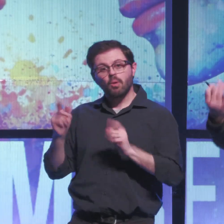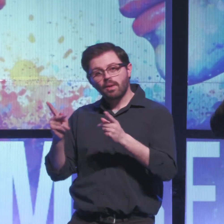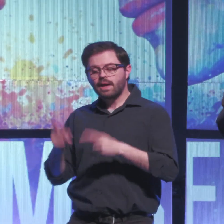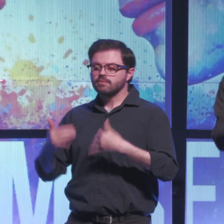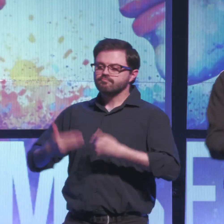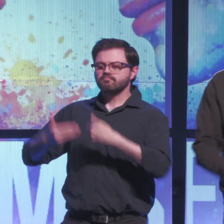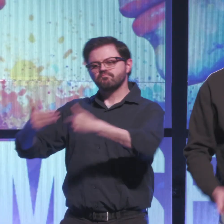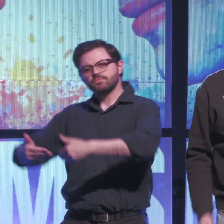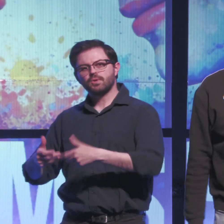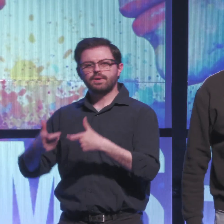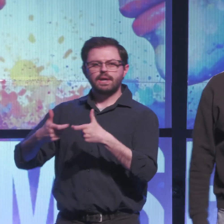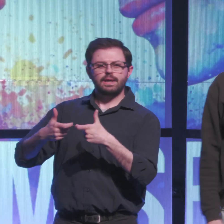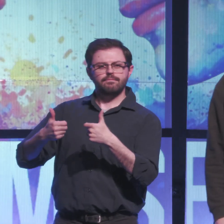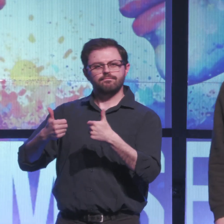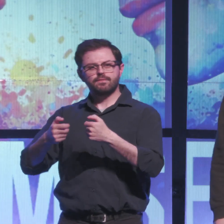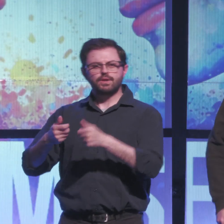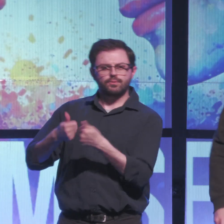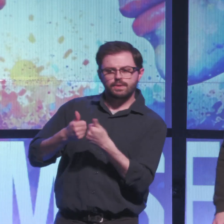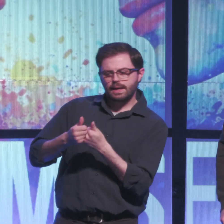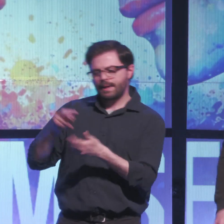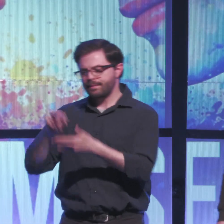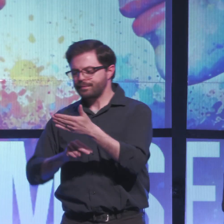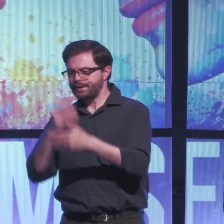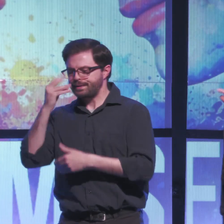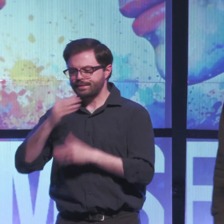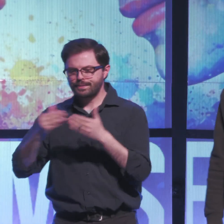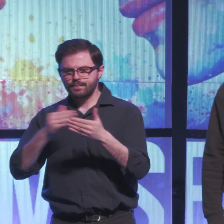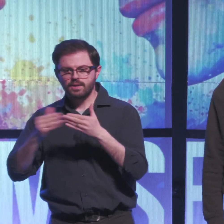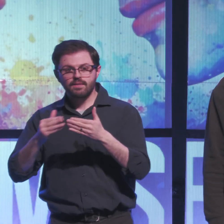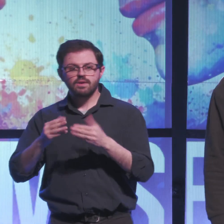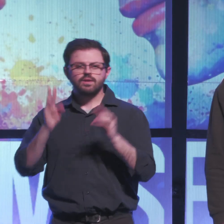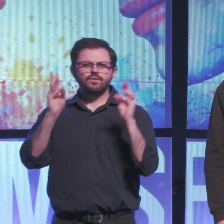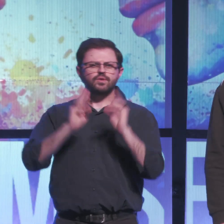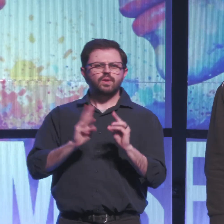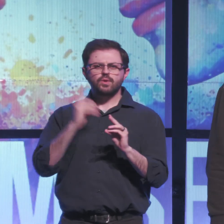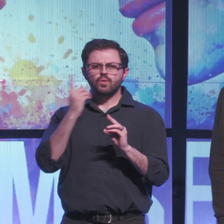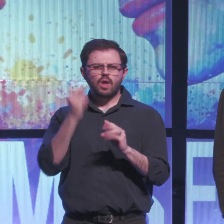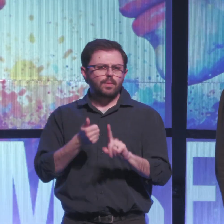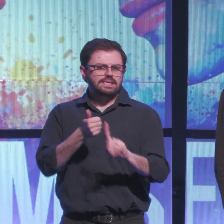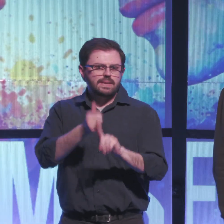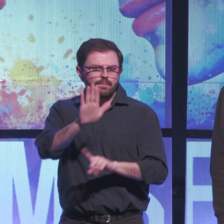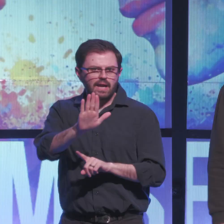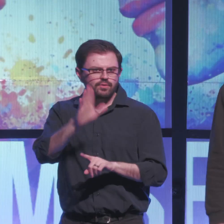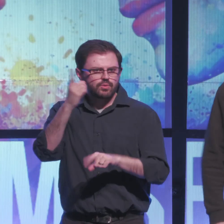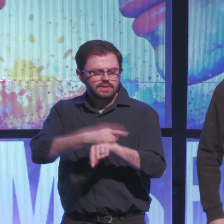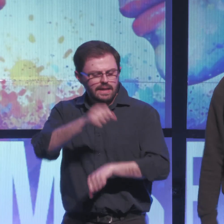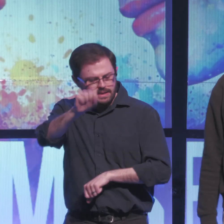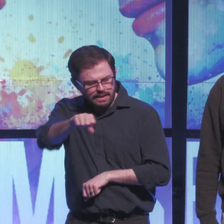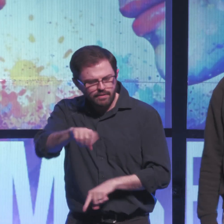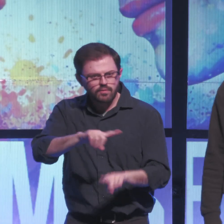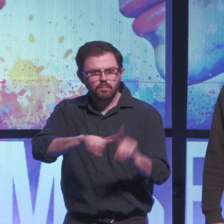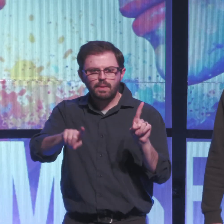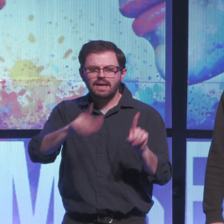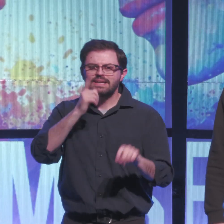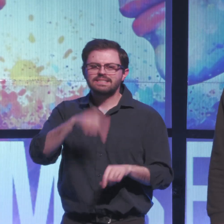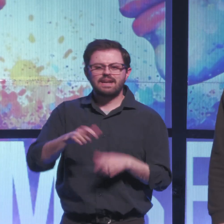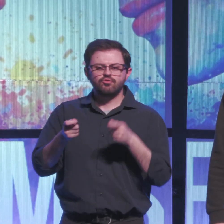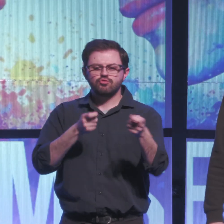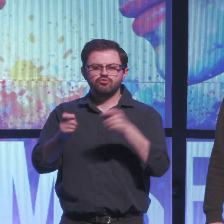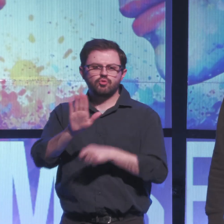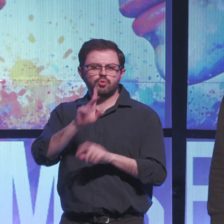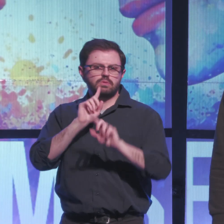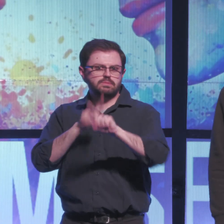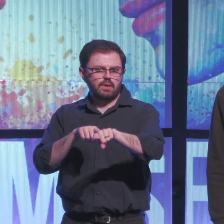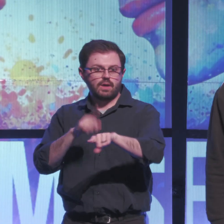Right? We can redeem the moment, right? The weather will always have a say in your day, undoubtedly, but it doesn't have to control your